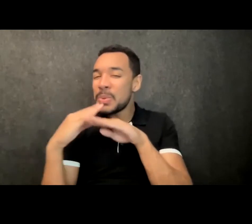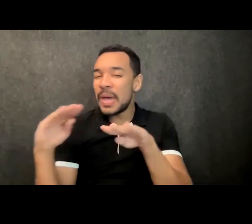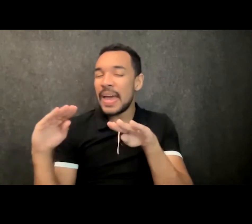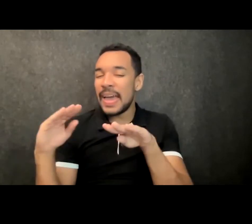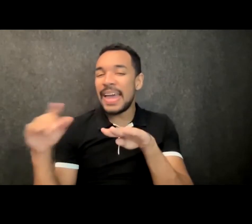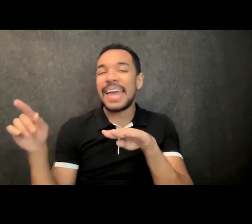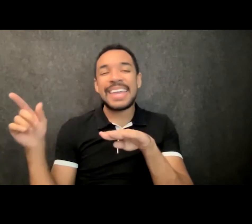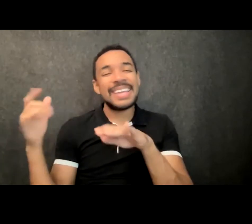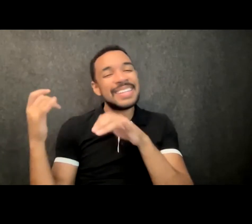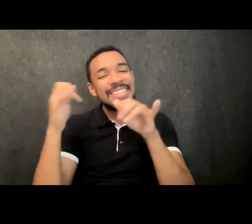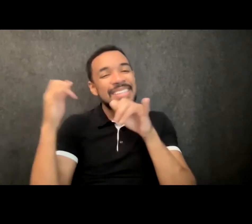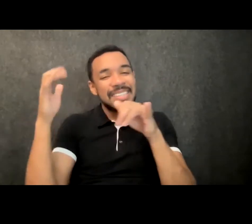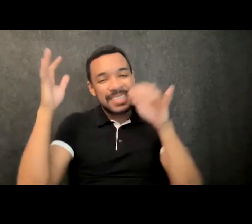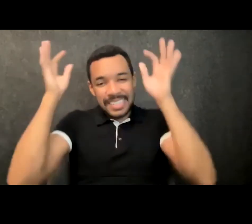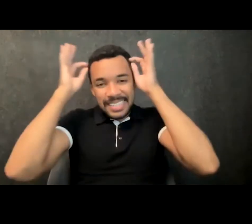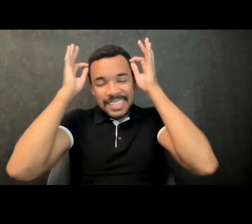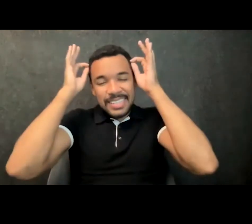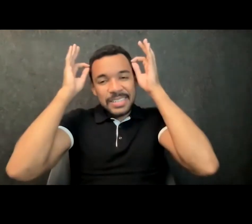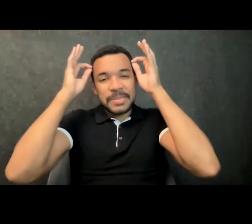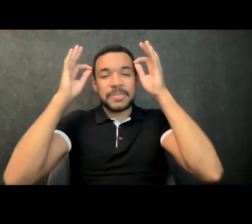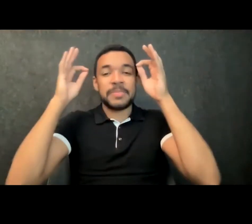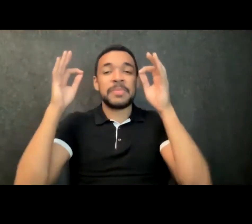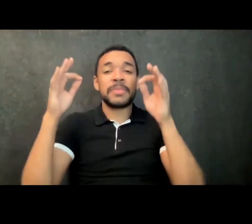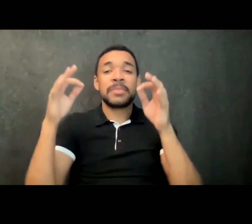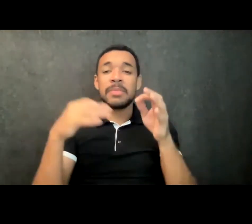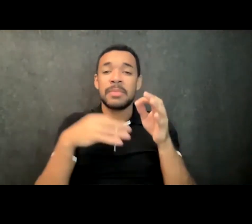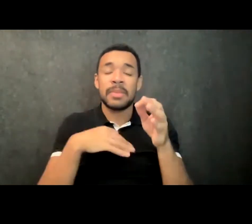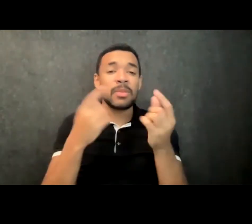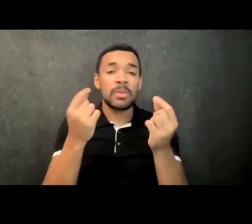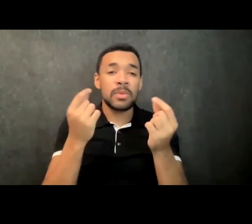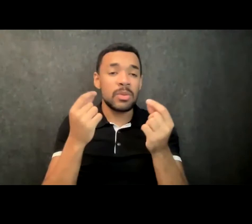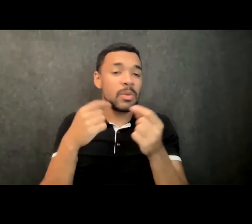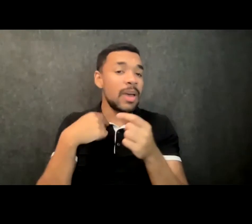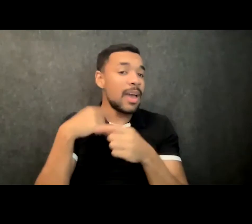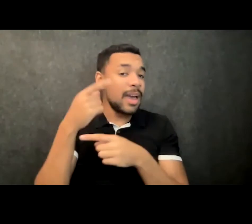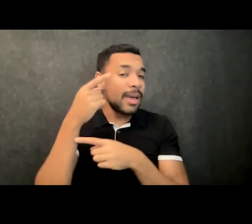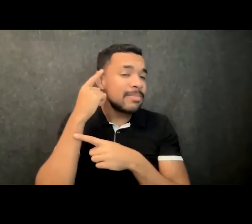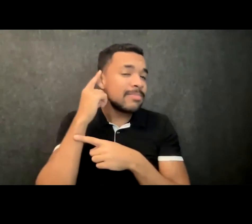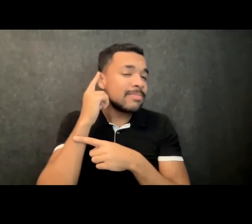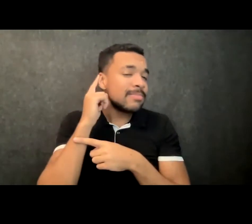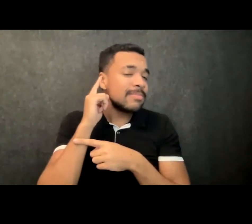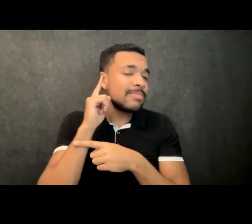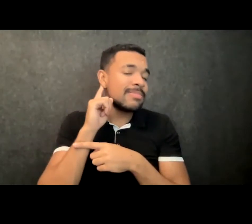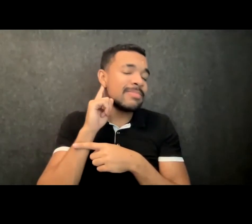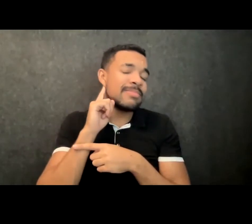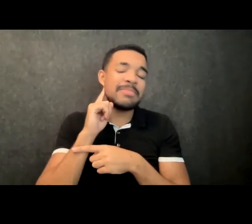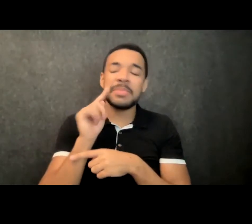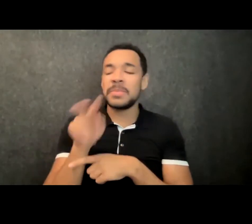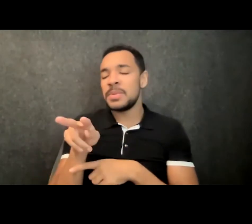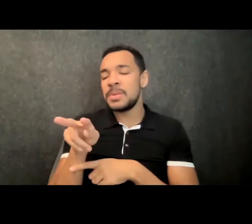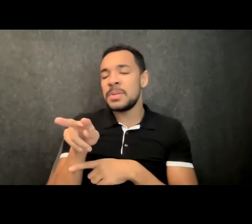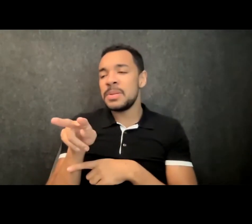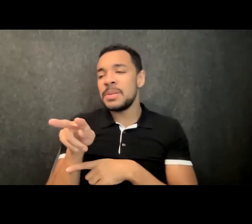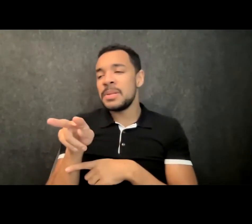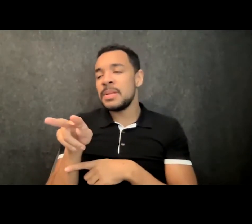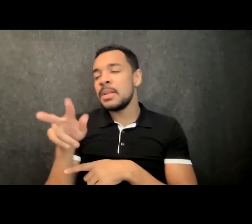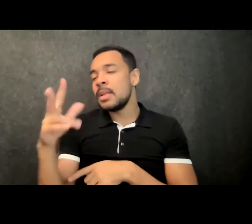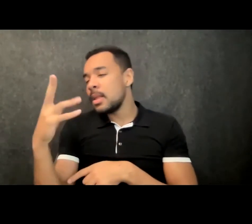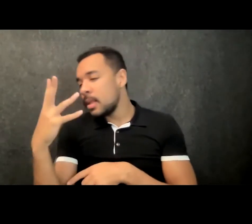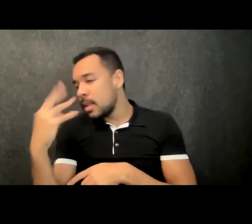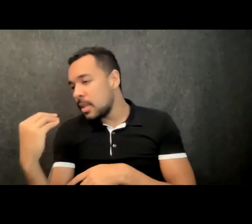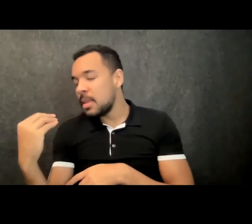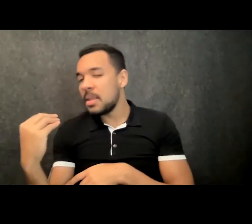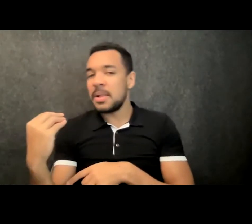with my hair. I would trace the outline of his ear until he fell asleep. There was a time when we were